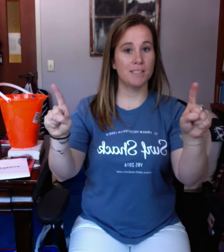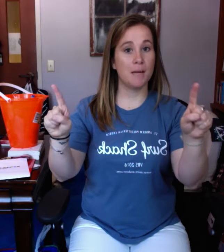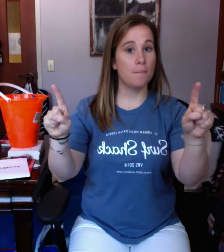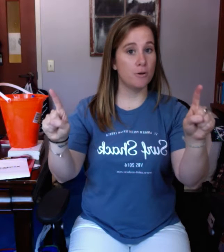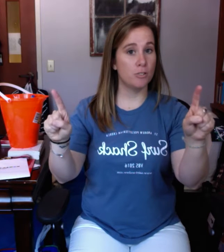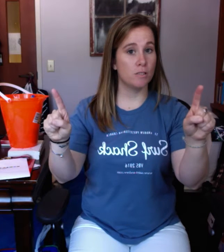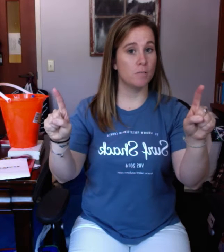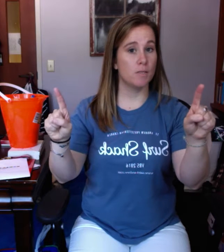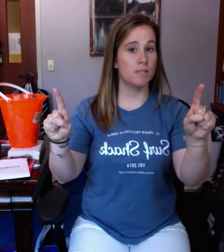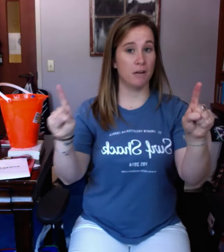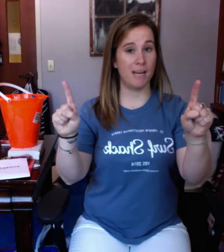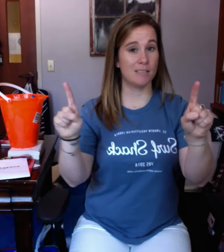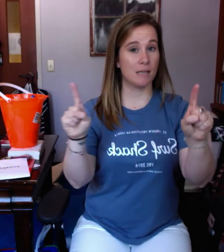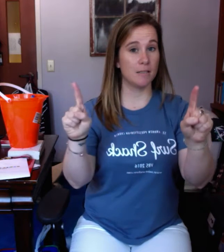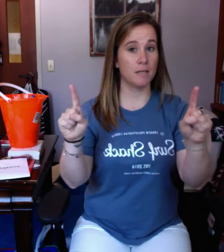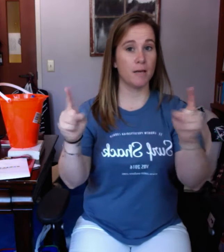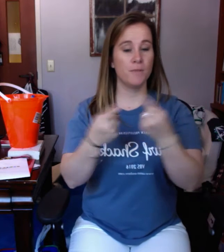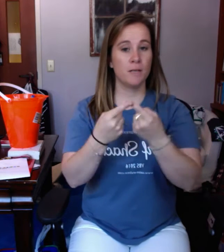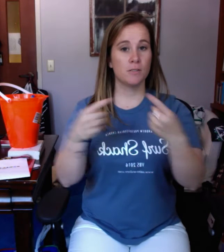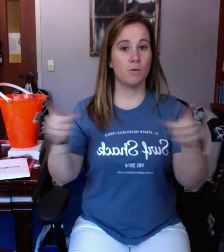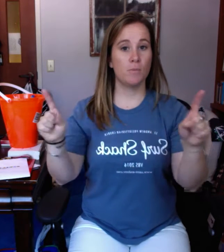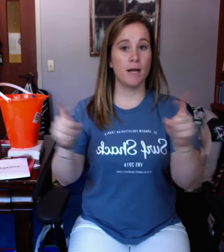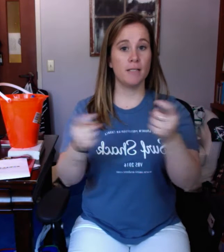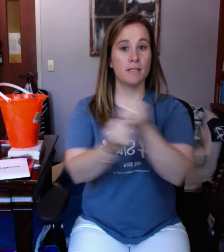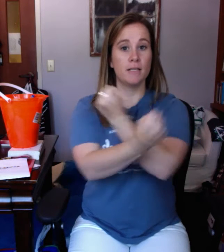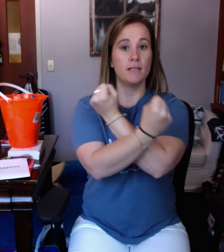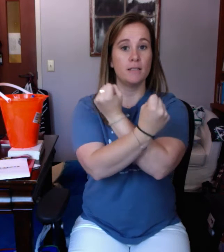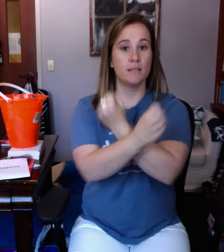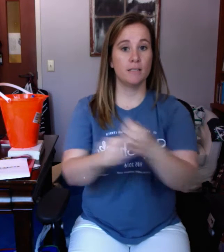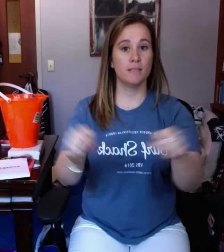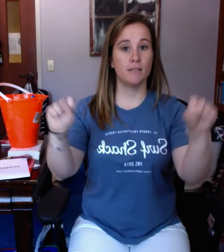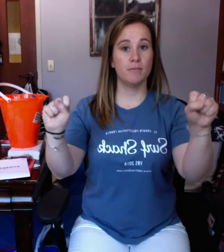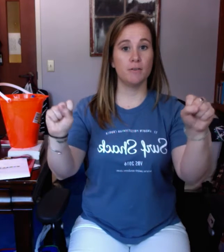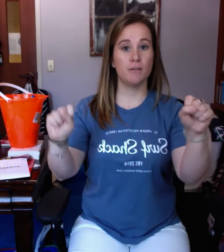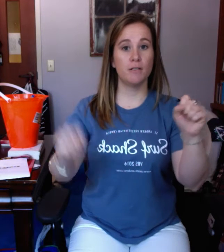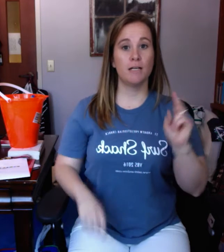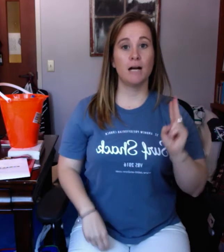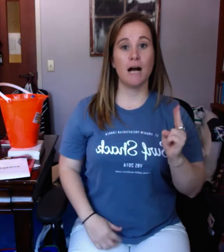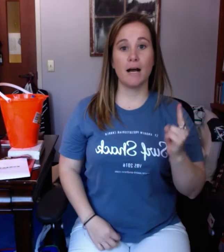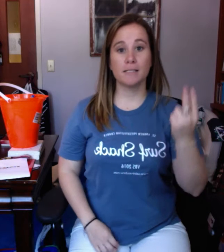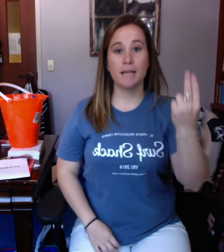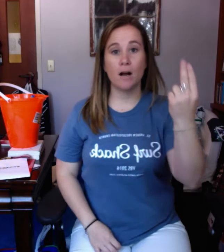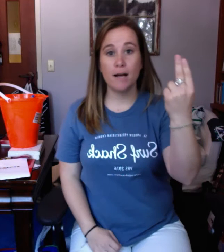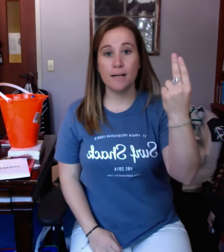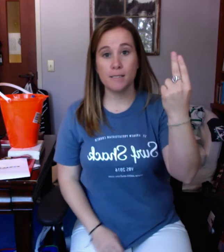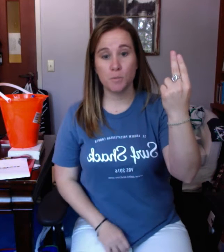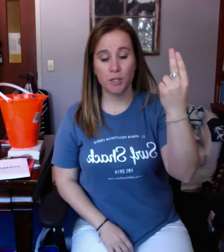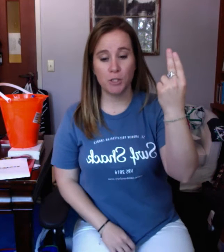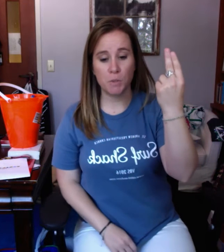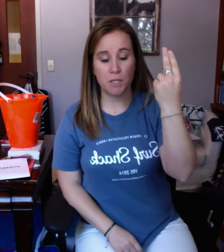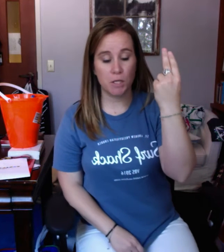same motions but different hand signs, okay? So but, deliver us. Now us, we're going to use the